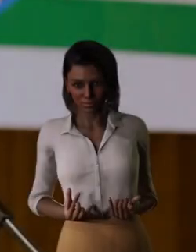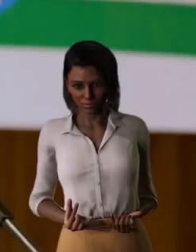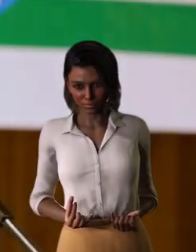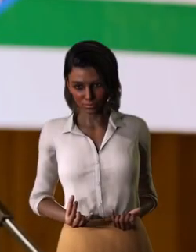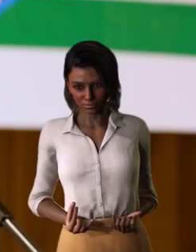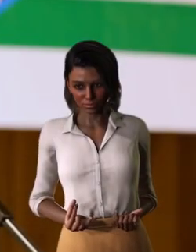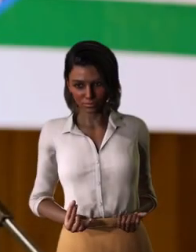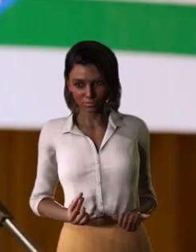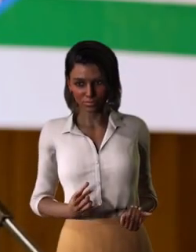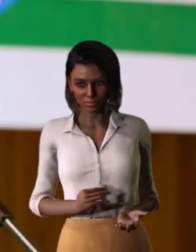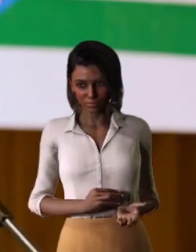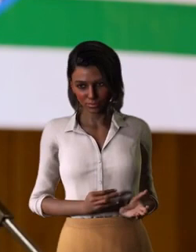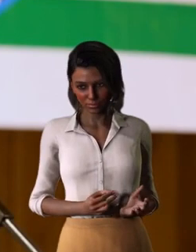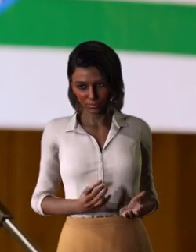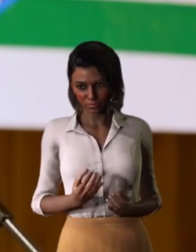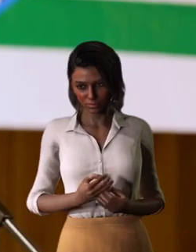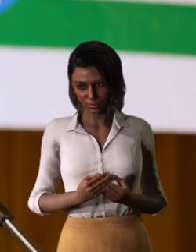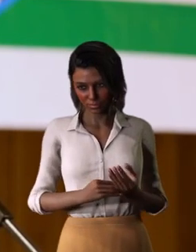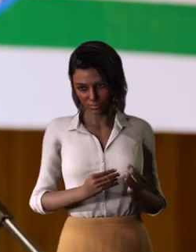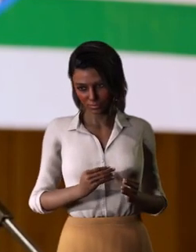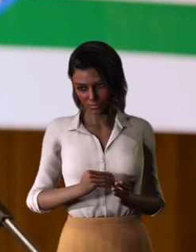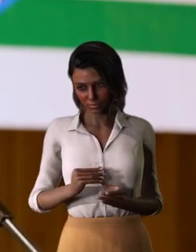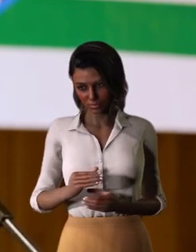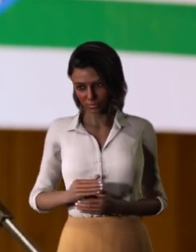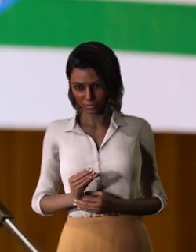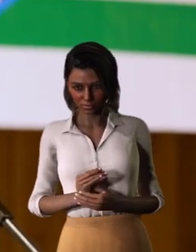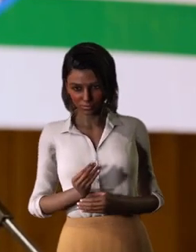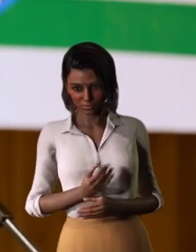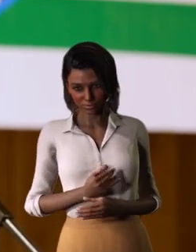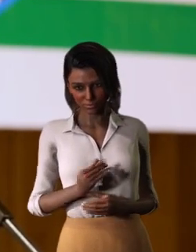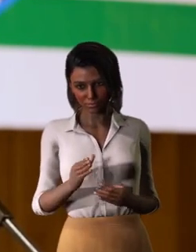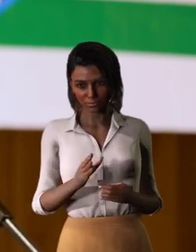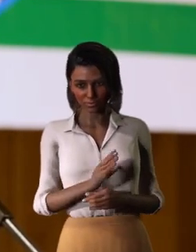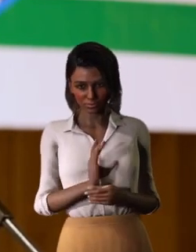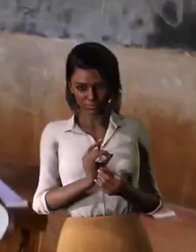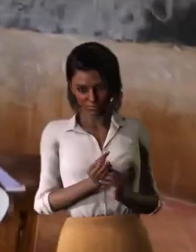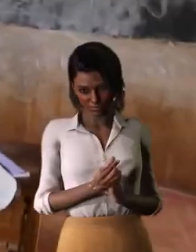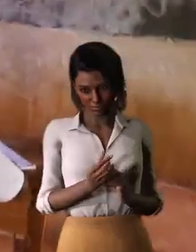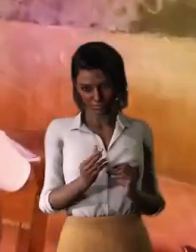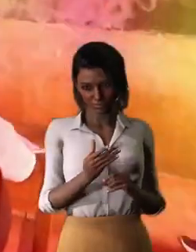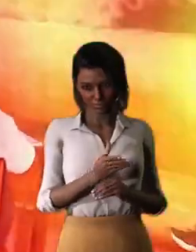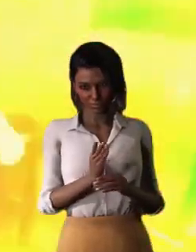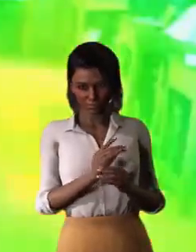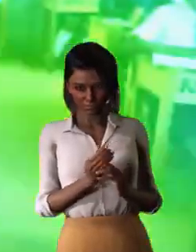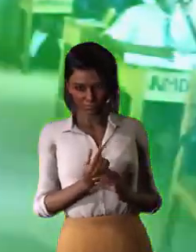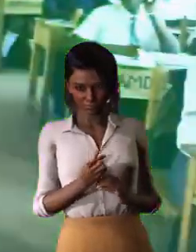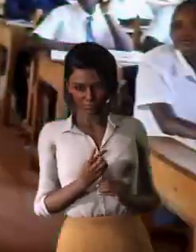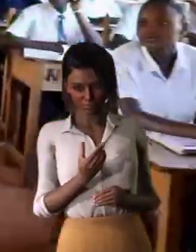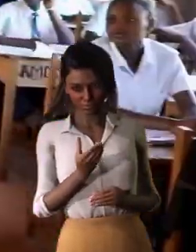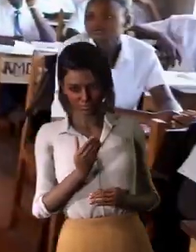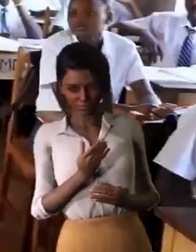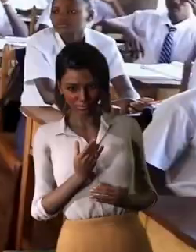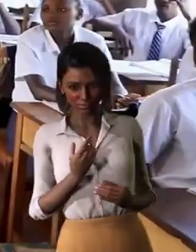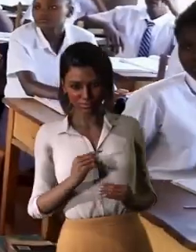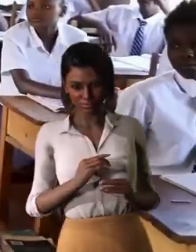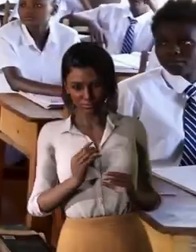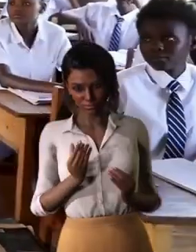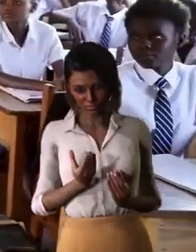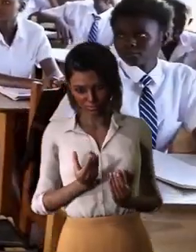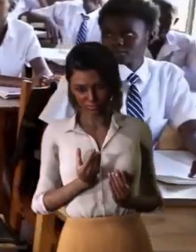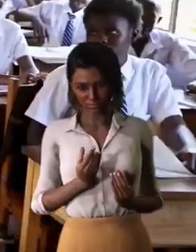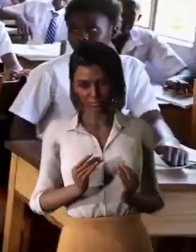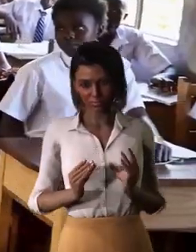now the definition of infrastructure in our environment has totally changed. Previously, we looked at classrooms, we looked